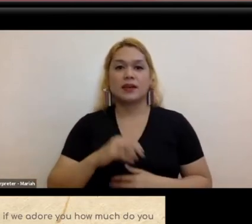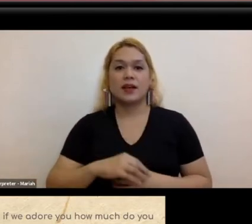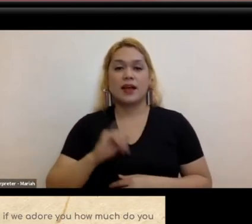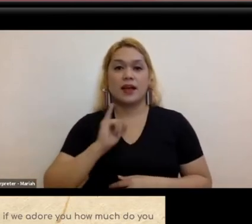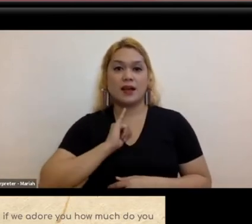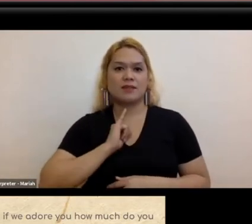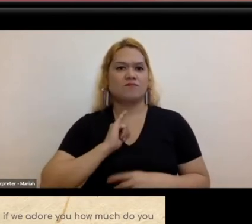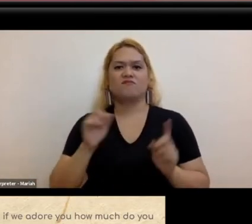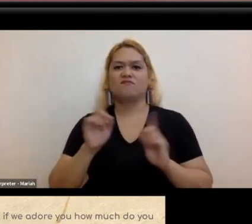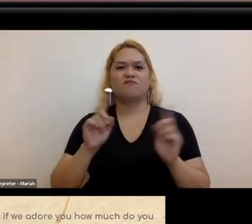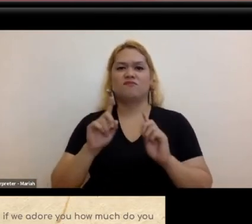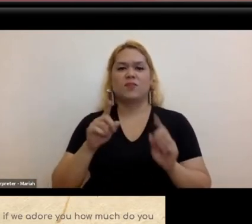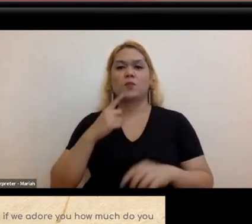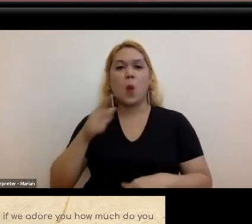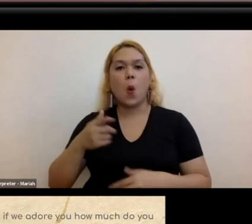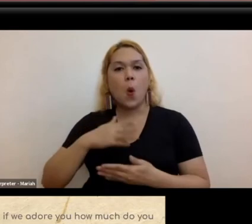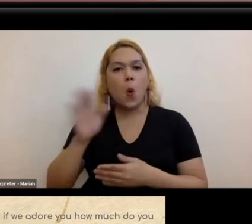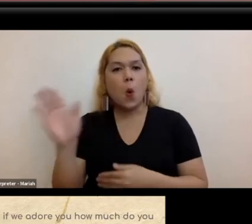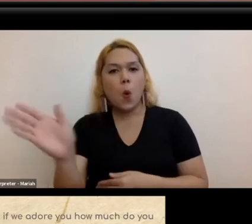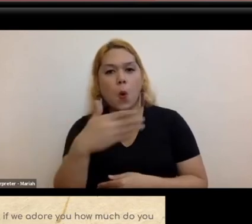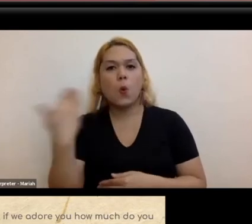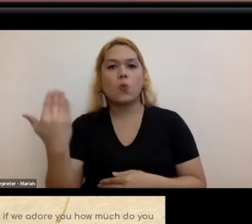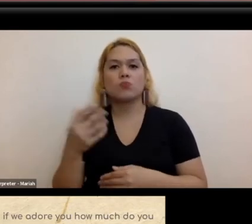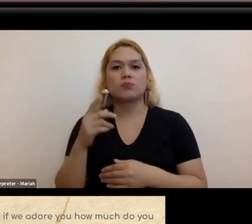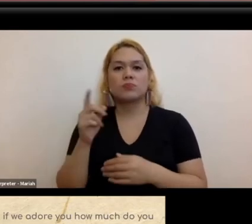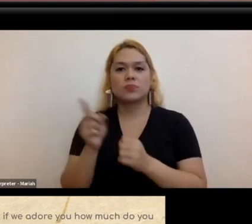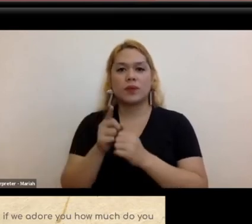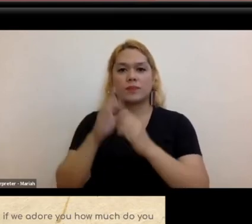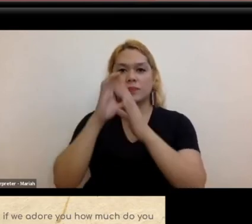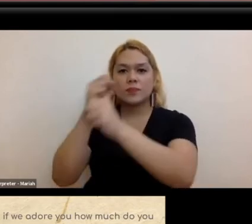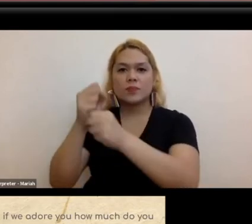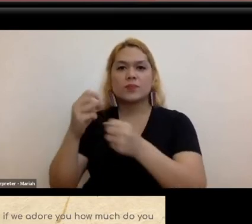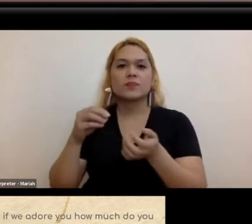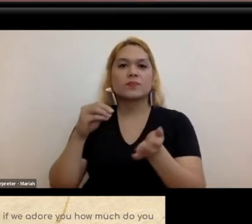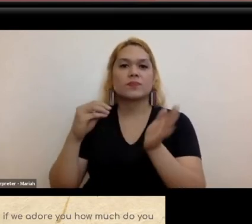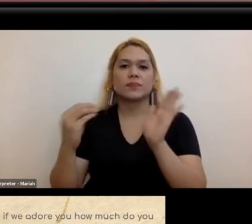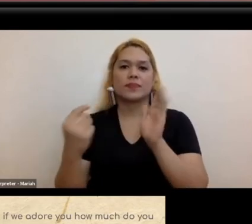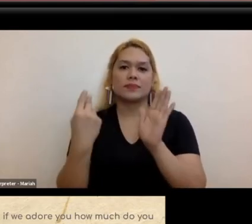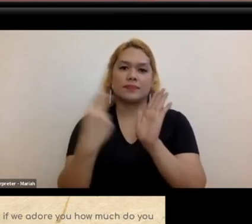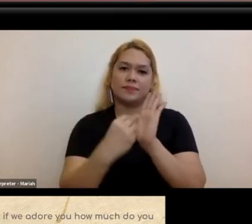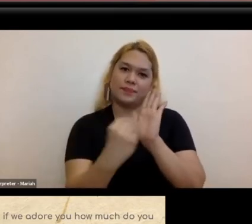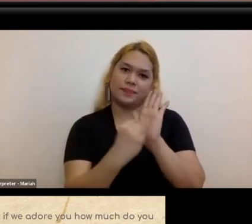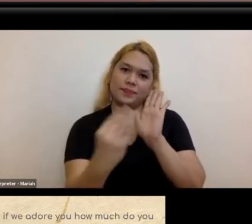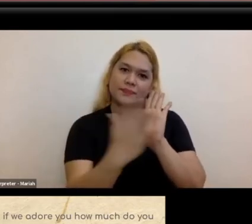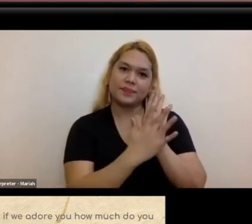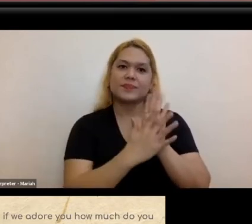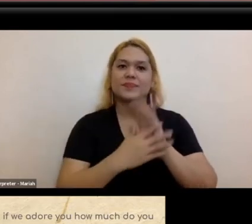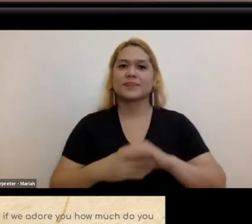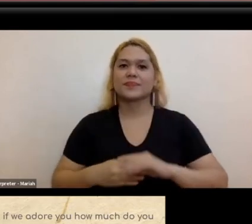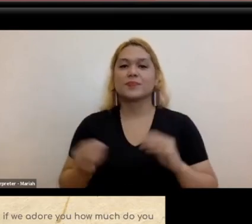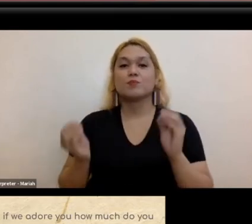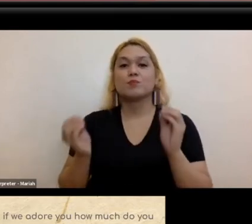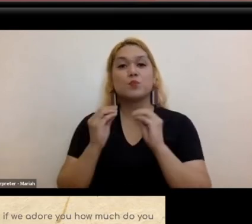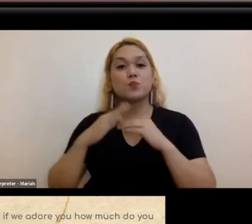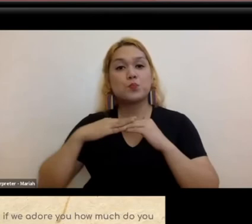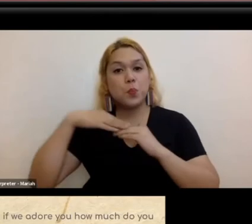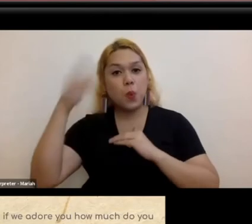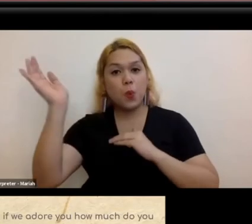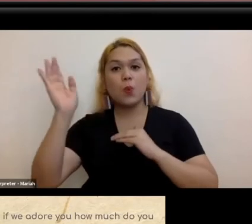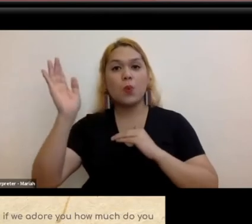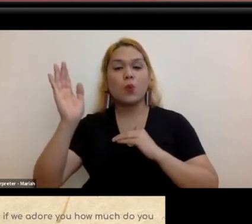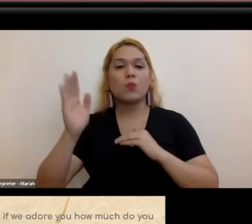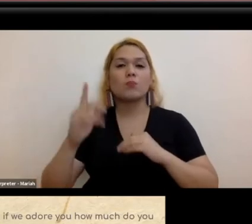owe us? We swim past the crowd of we and flail against the tightening net. During the